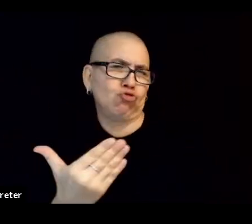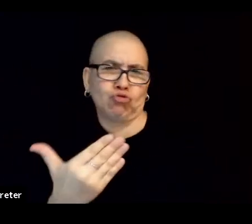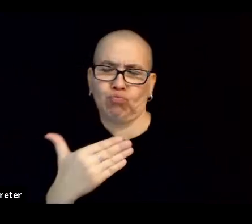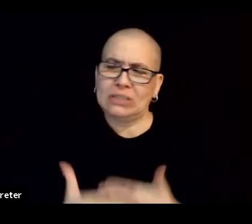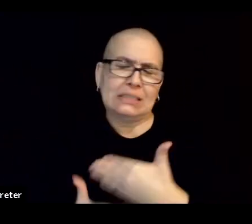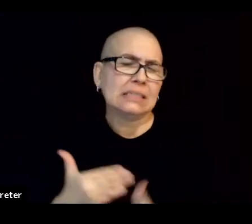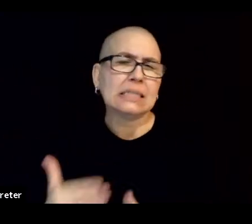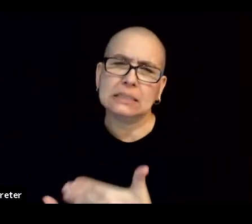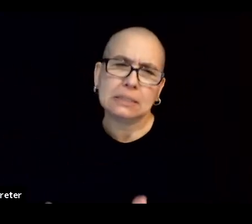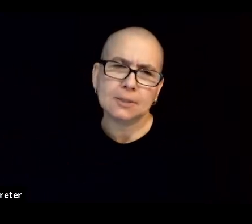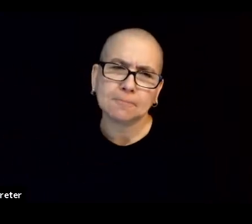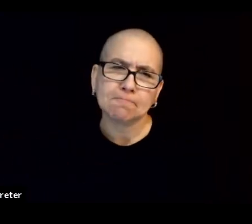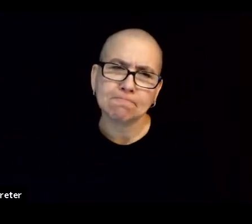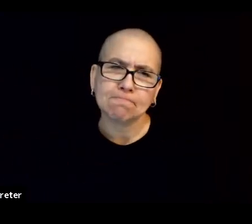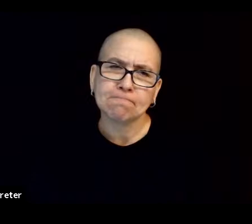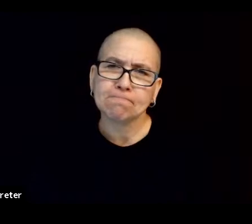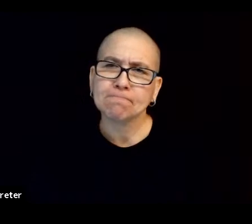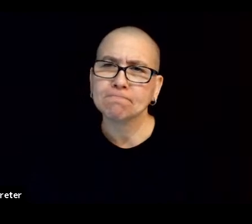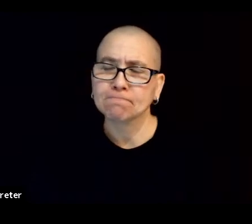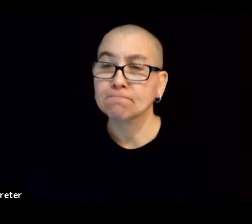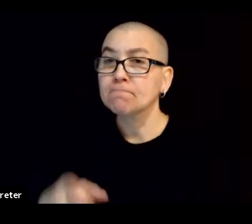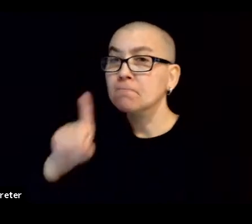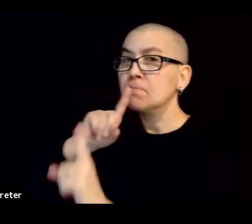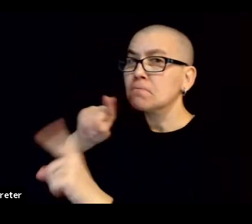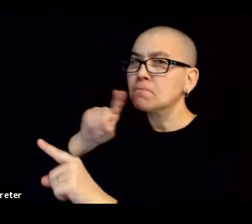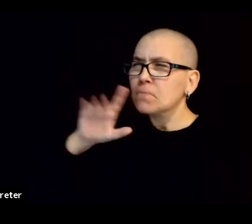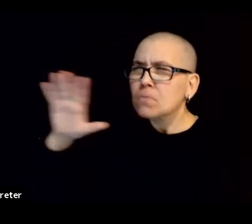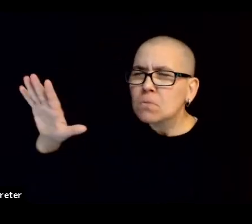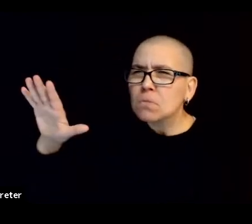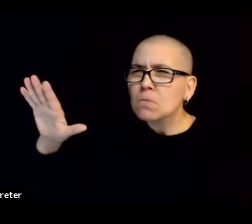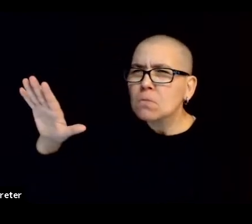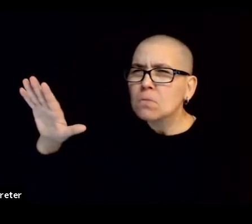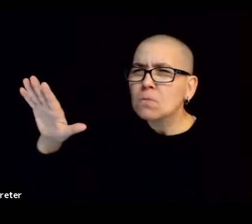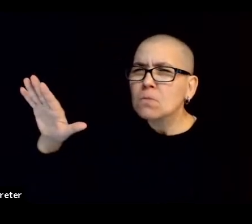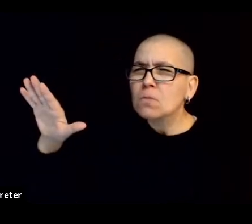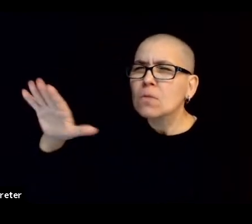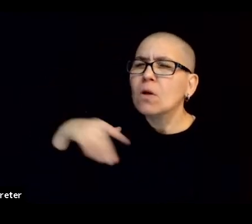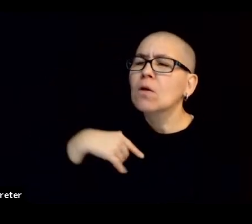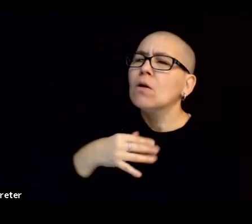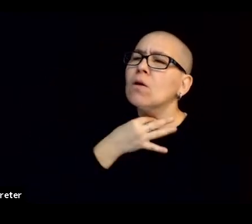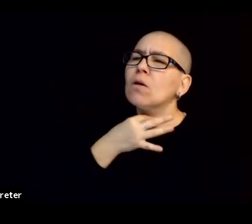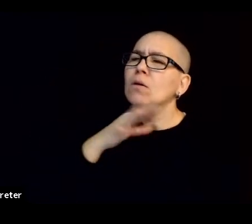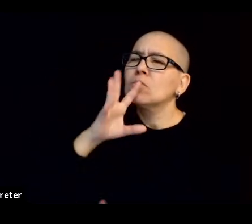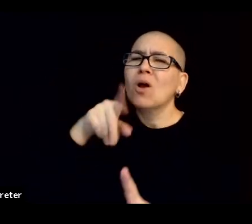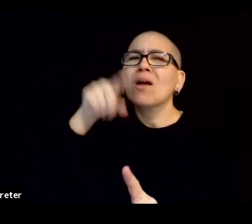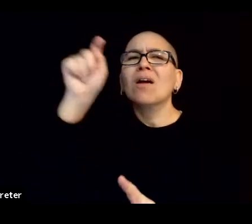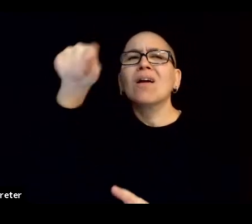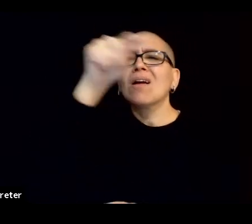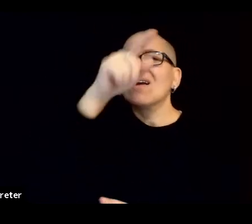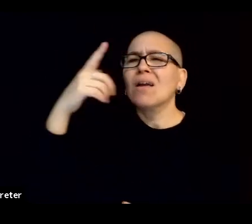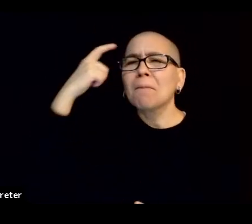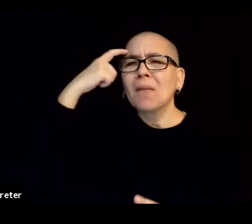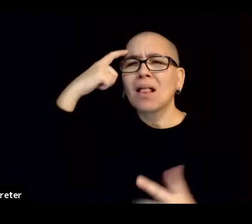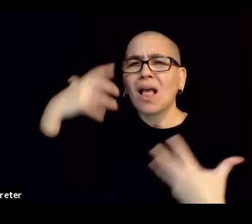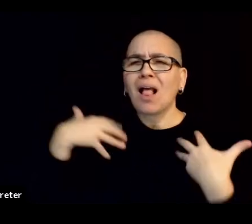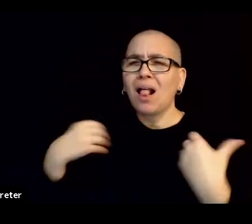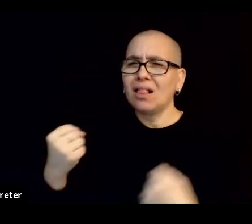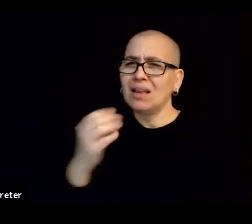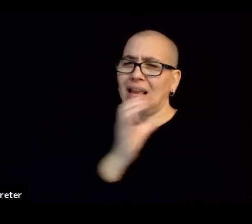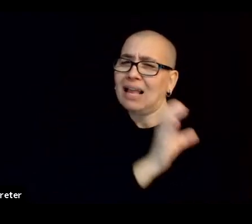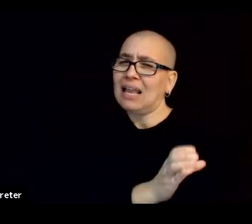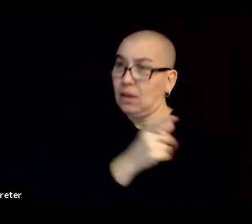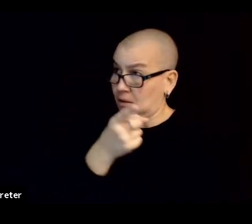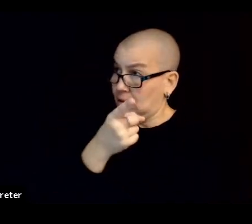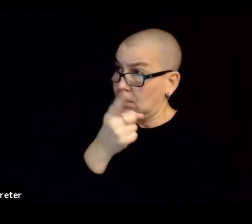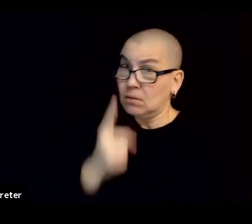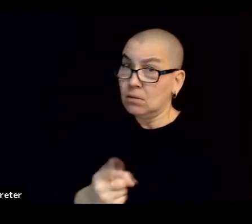of, dental clinics, mental health clinics. I know they are part of the 1A group. I think they're in tier 2